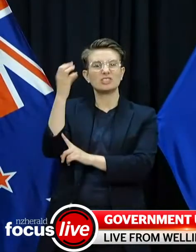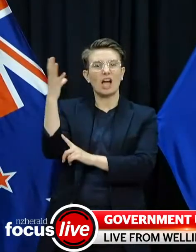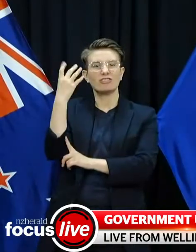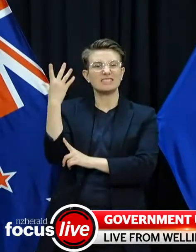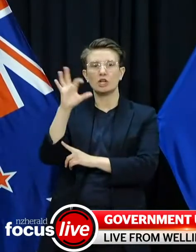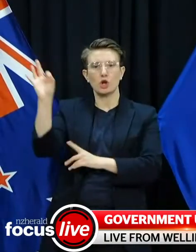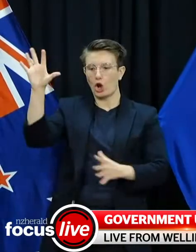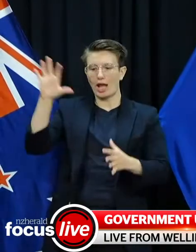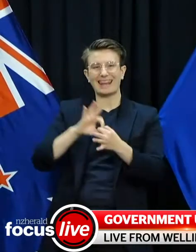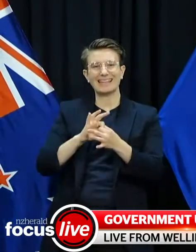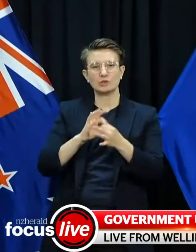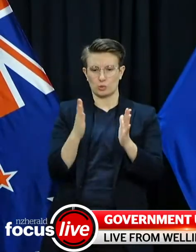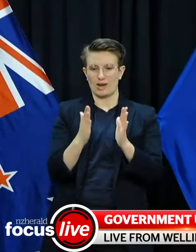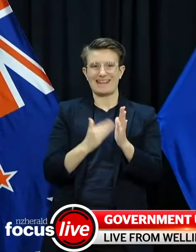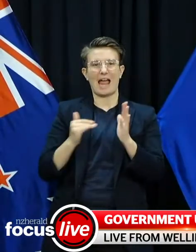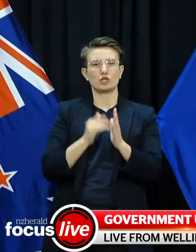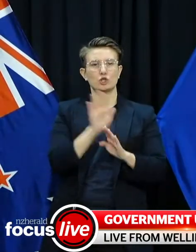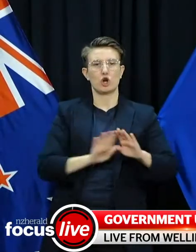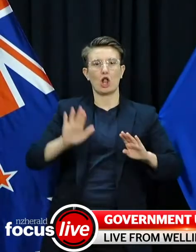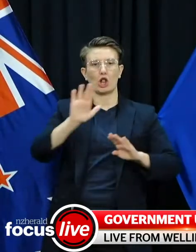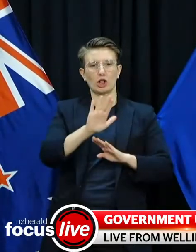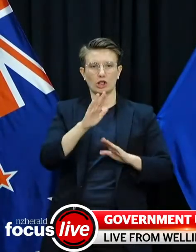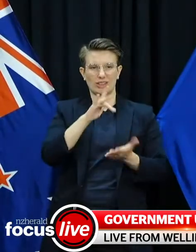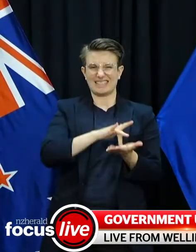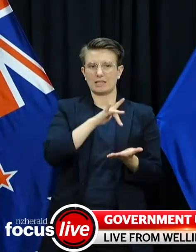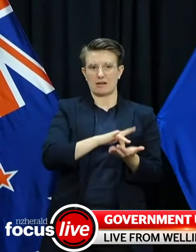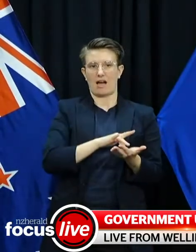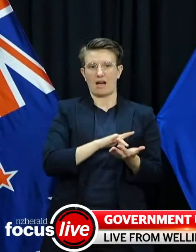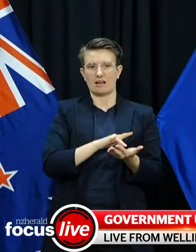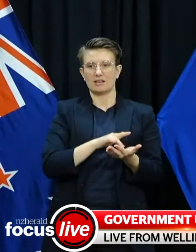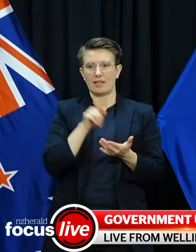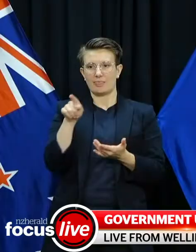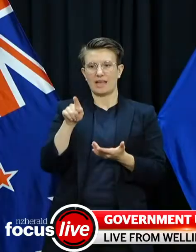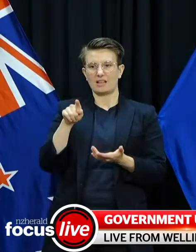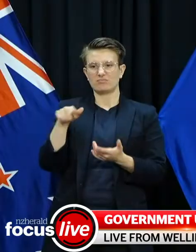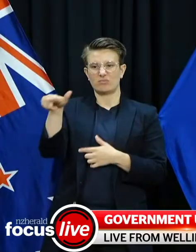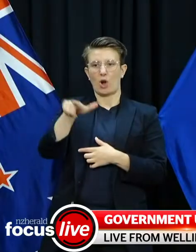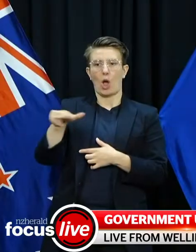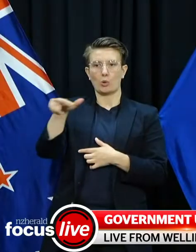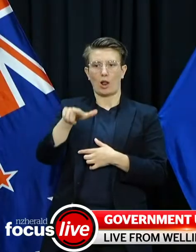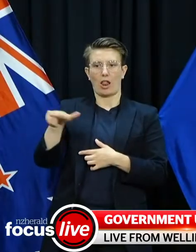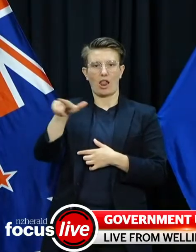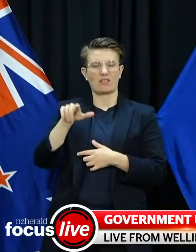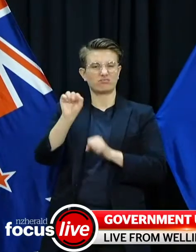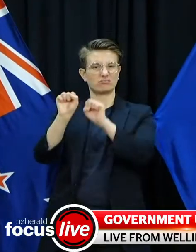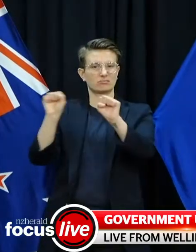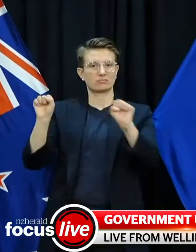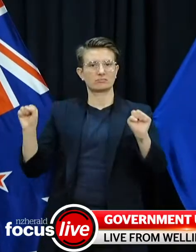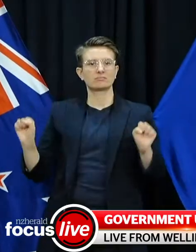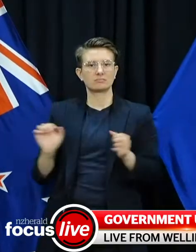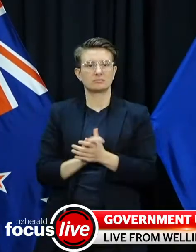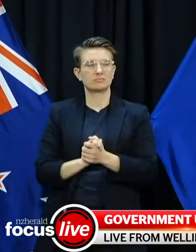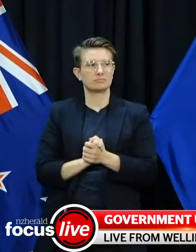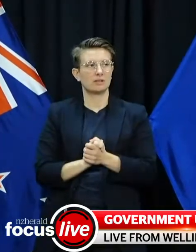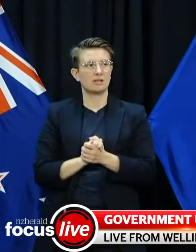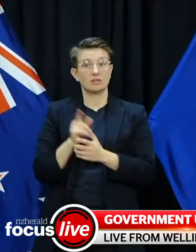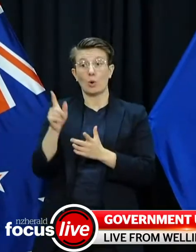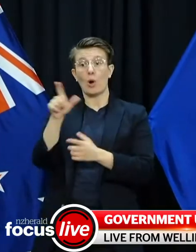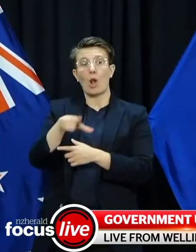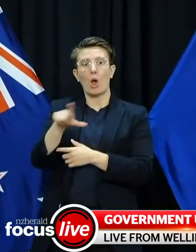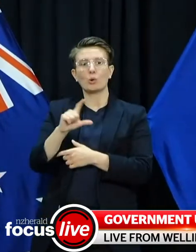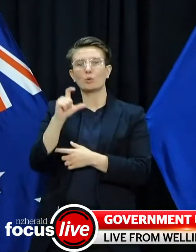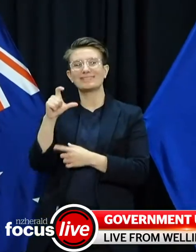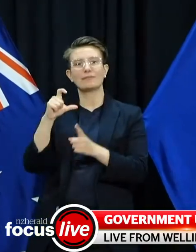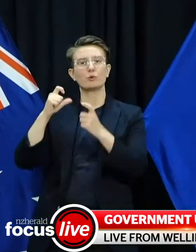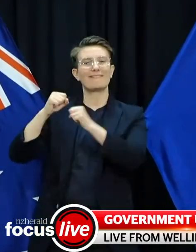exist, they belong to and are operated by either local civil defence emergency management groups or possibly